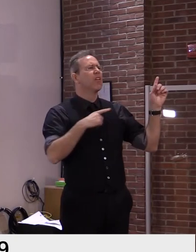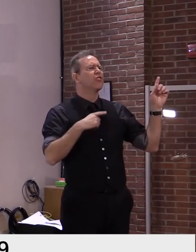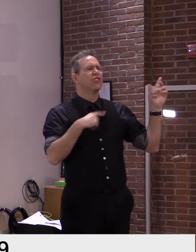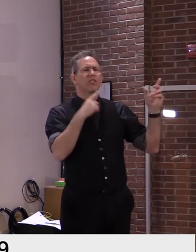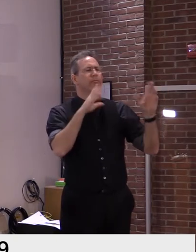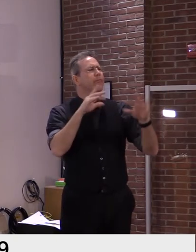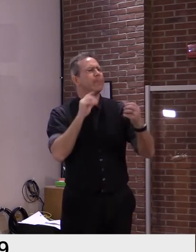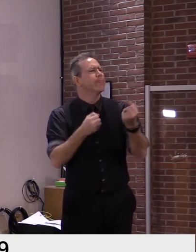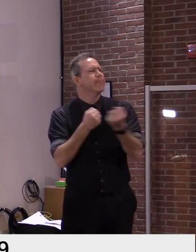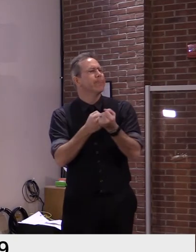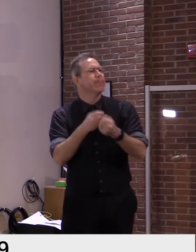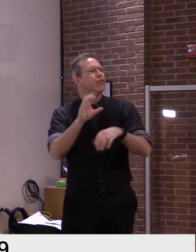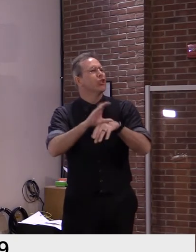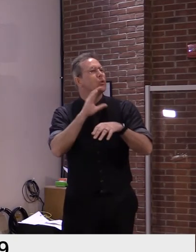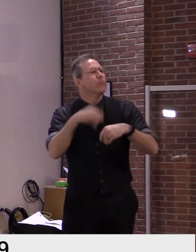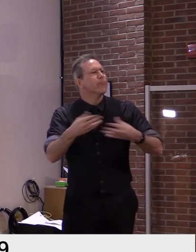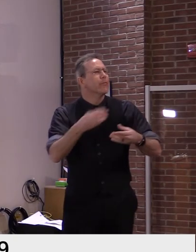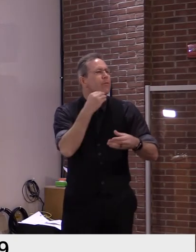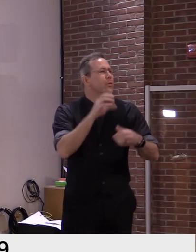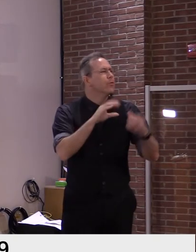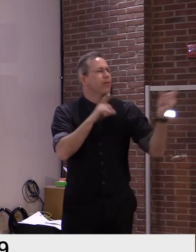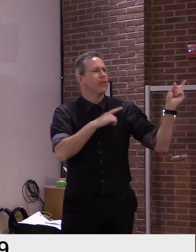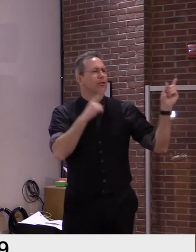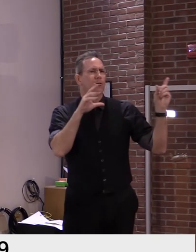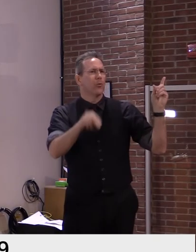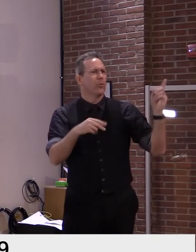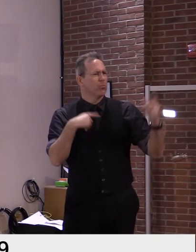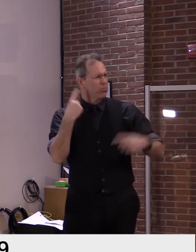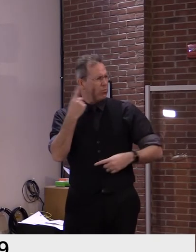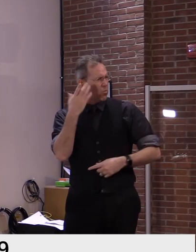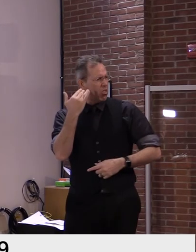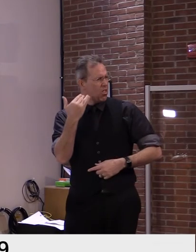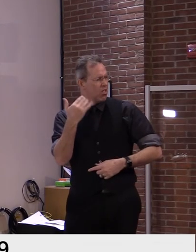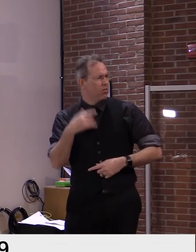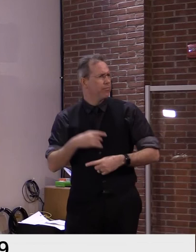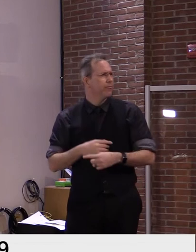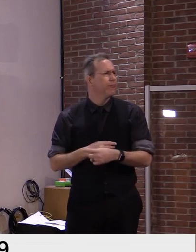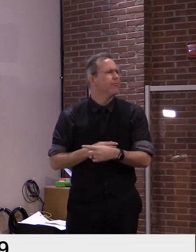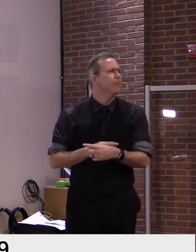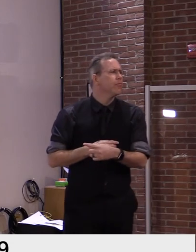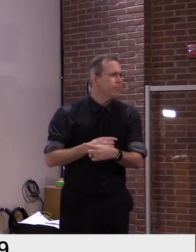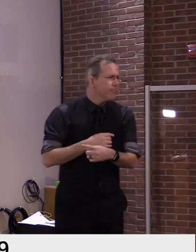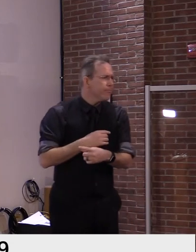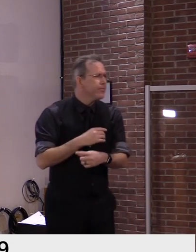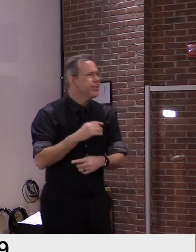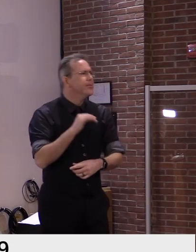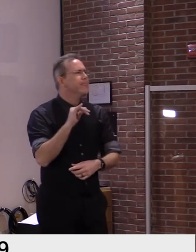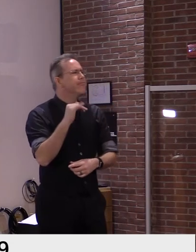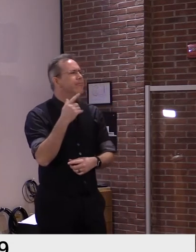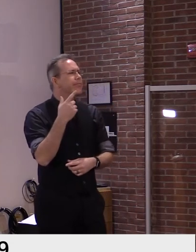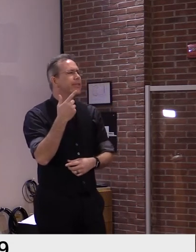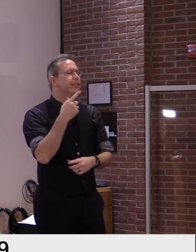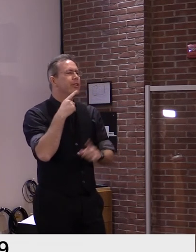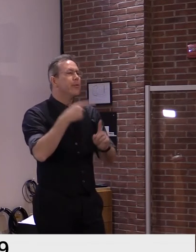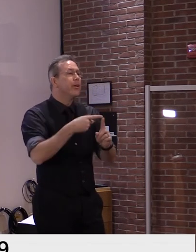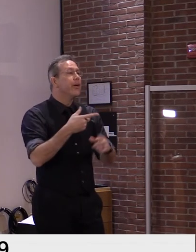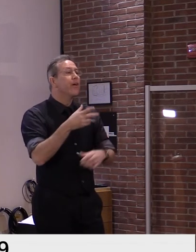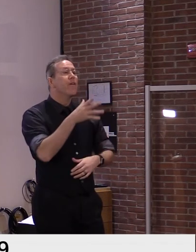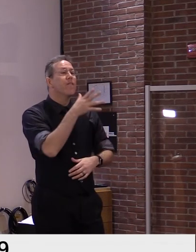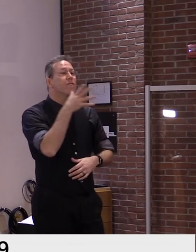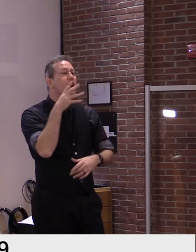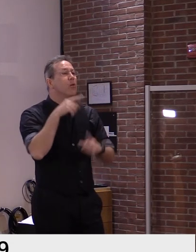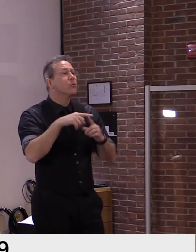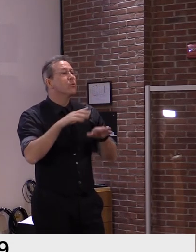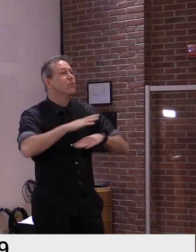I believe you're talking about, Guy, and I don't know, but I believe you're talking about the Farm to Families program. And what we had found is